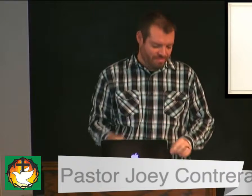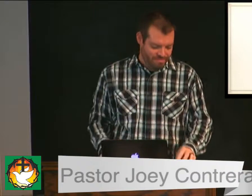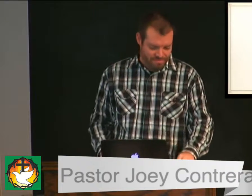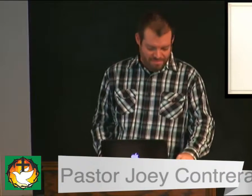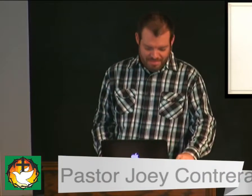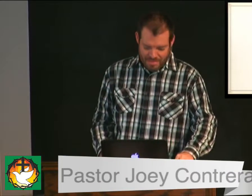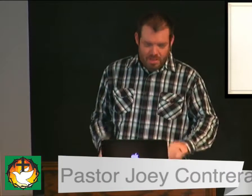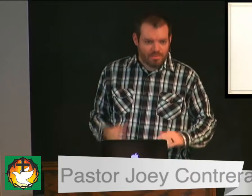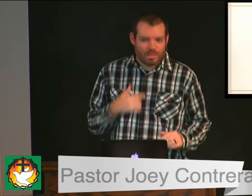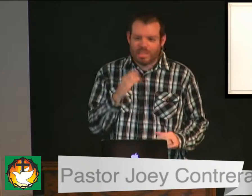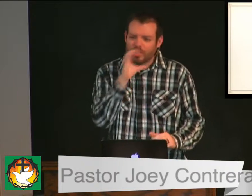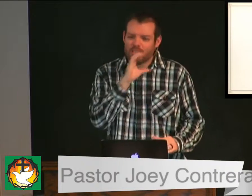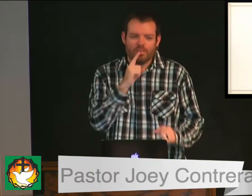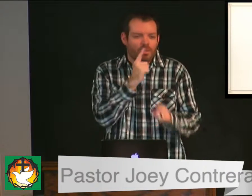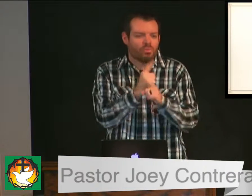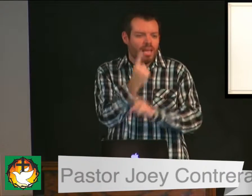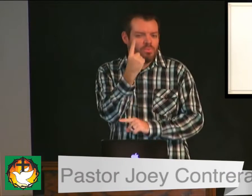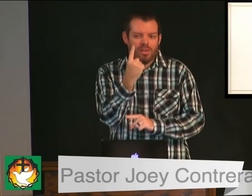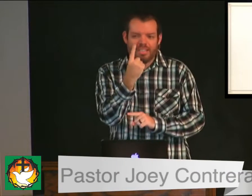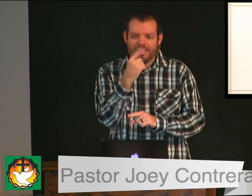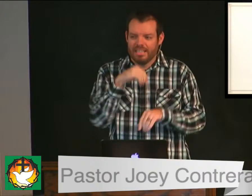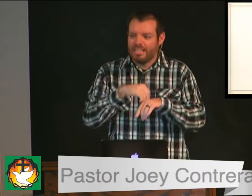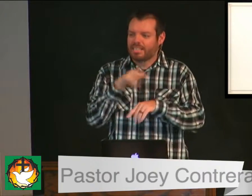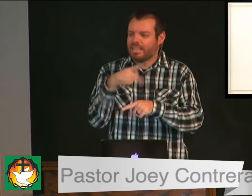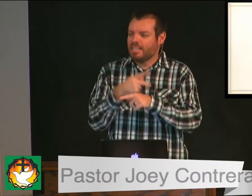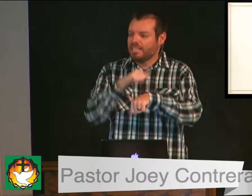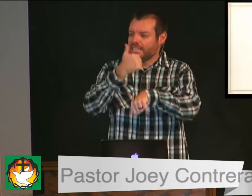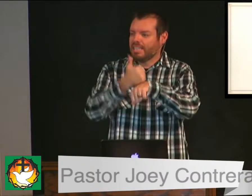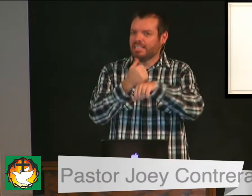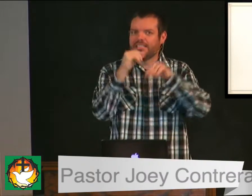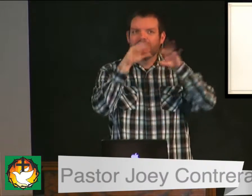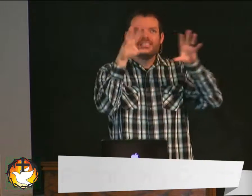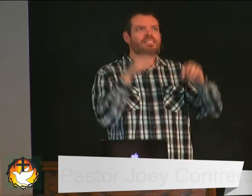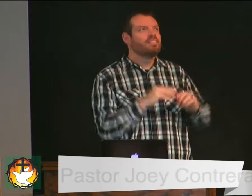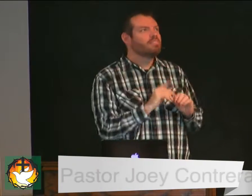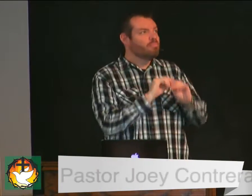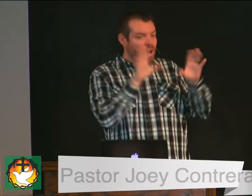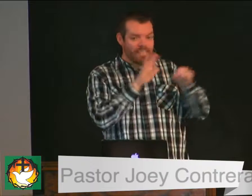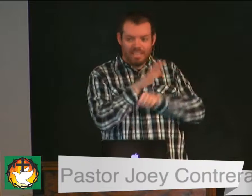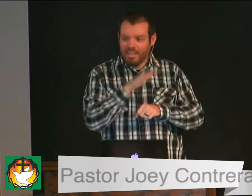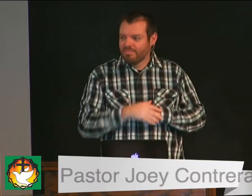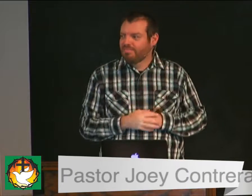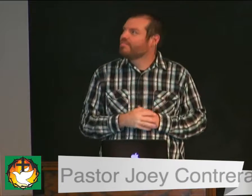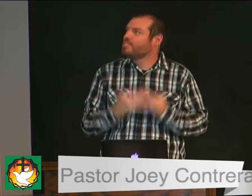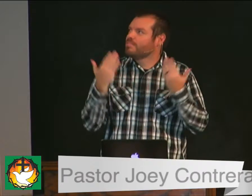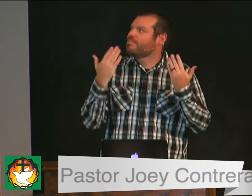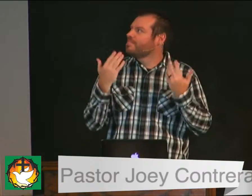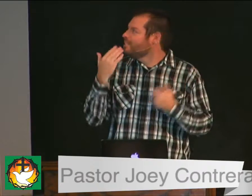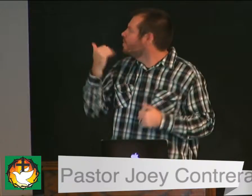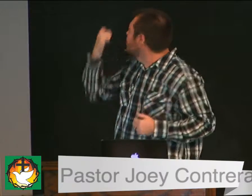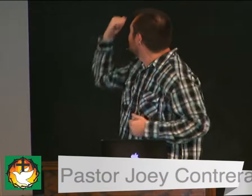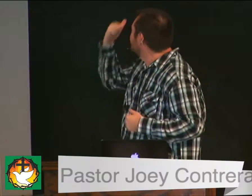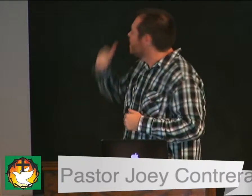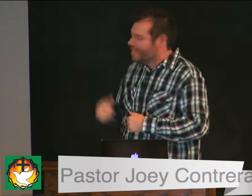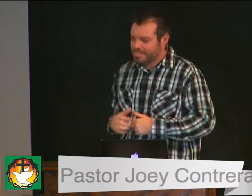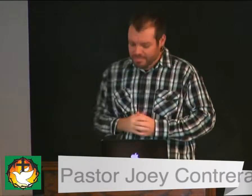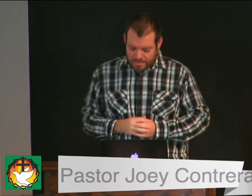projector. Yeah, trying to look for the right one in this kind of setting. Bright enough.